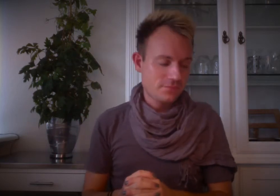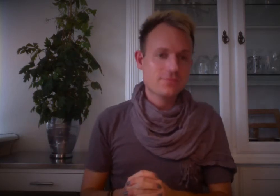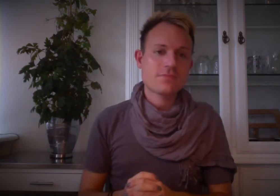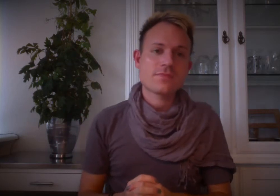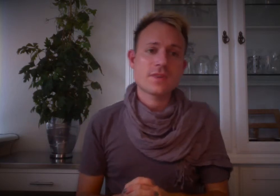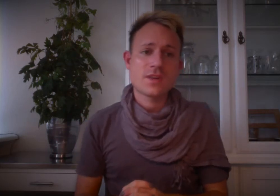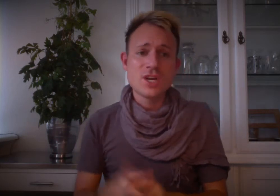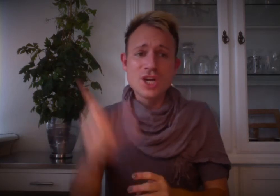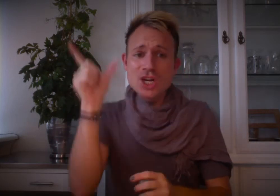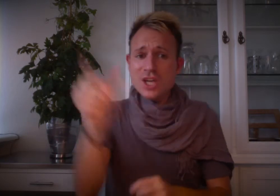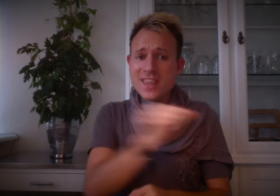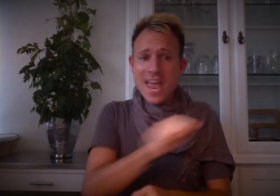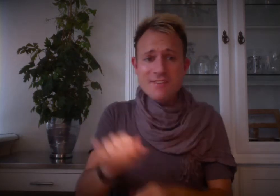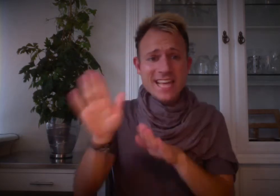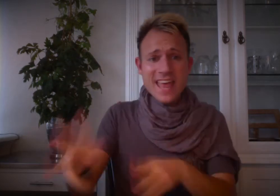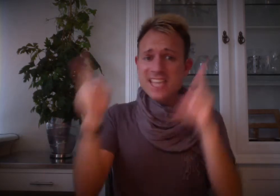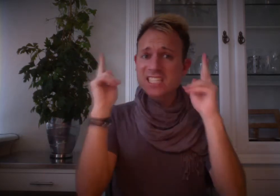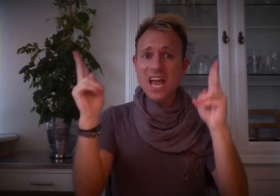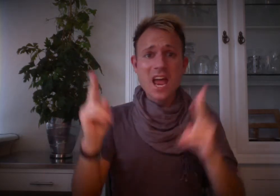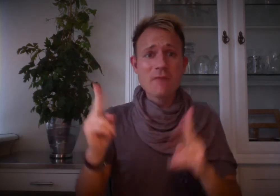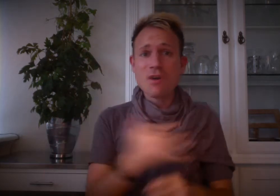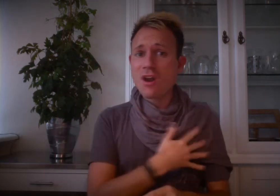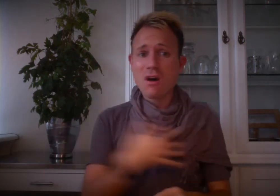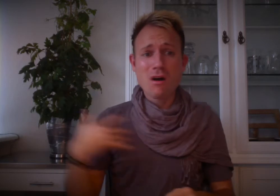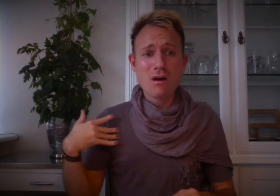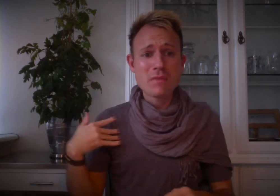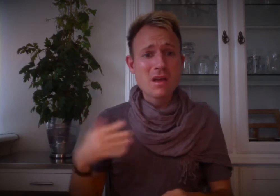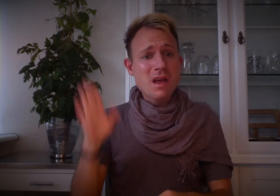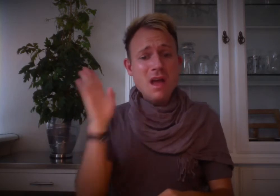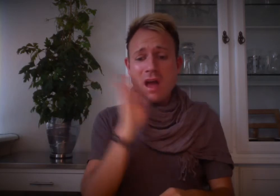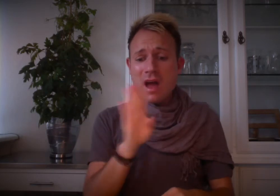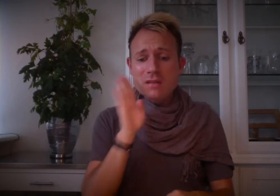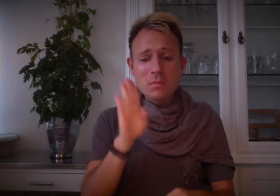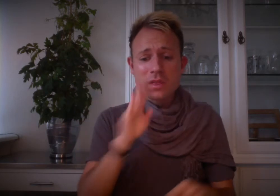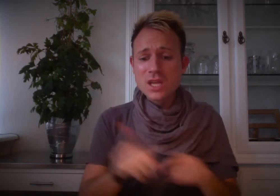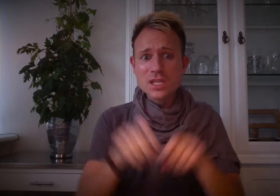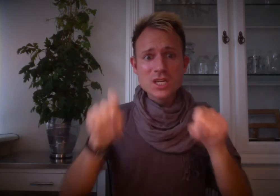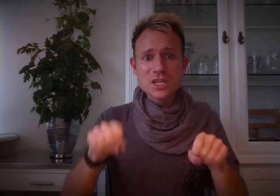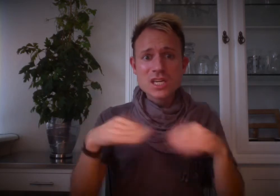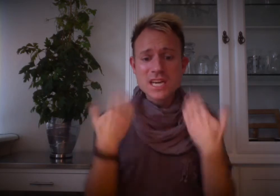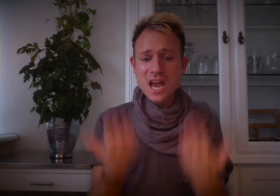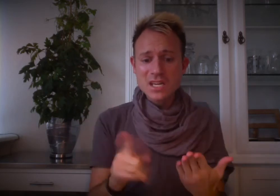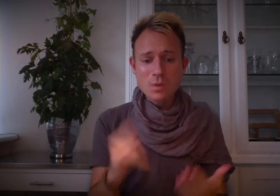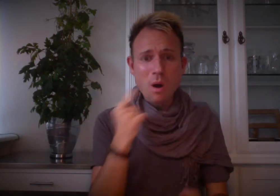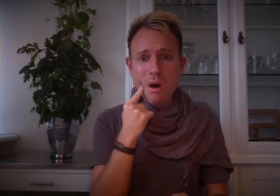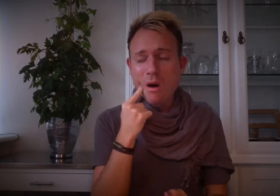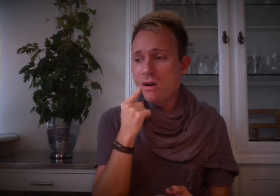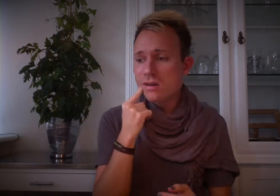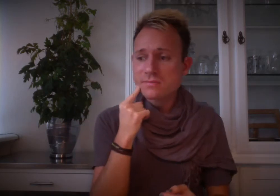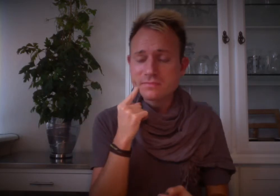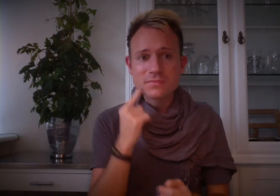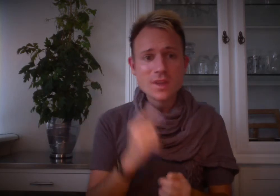She never stays the same for long Assuming that she'll get it wrong Perfect